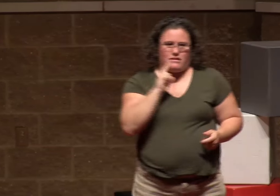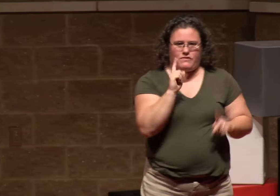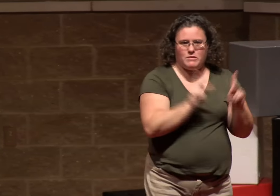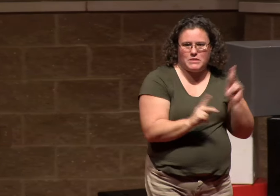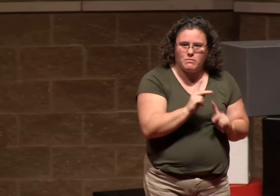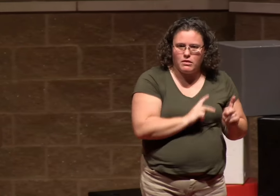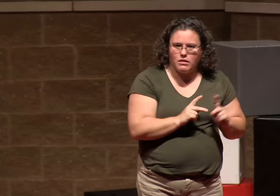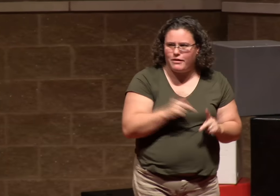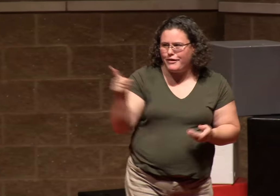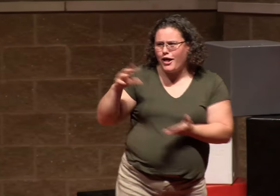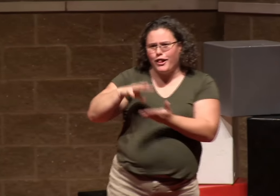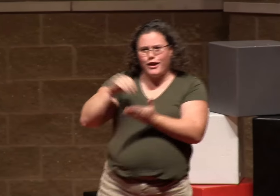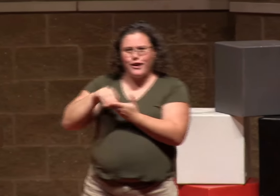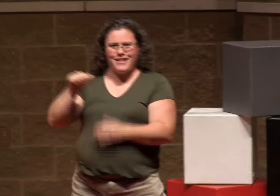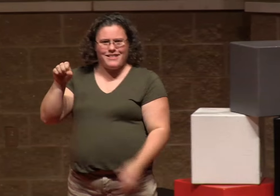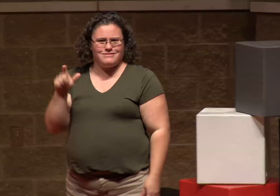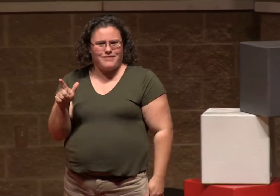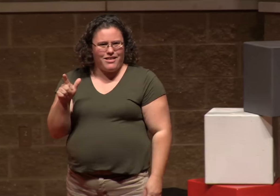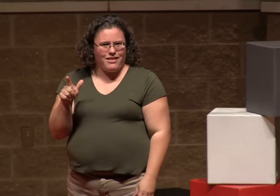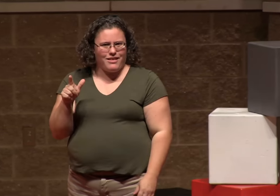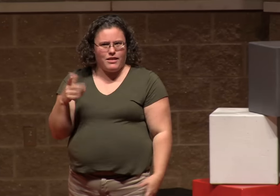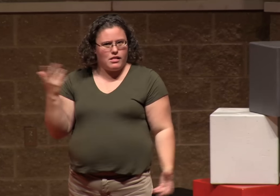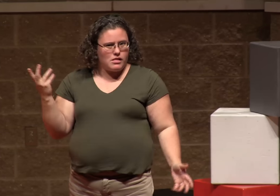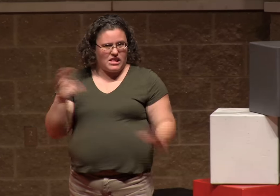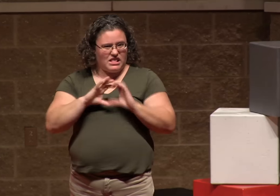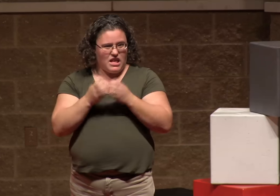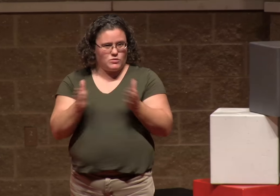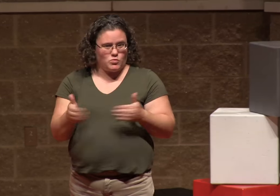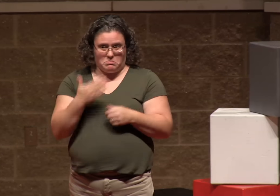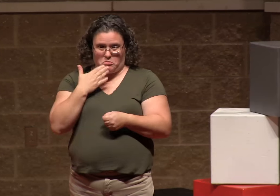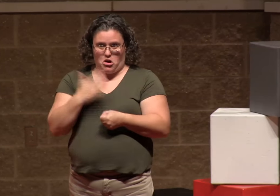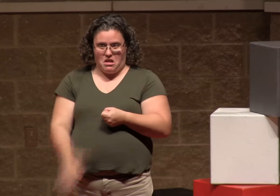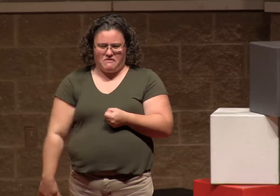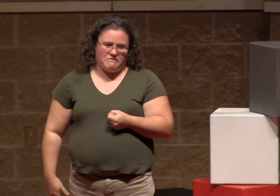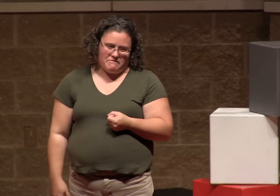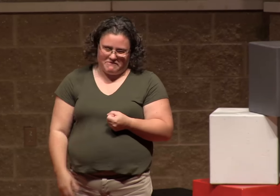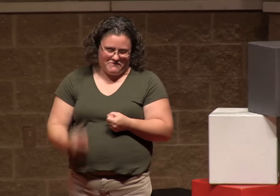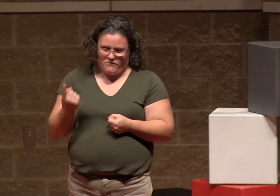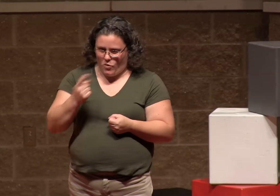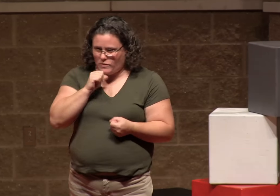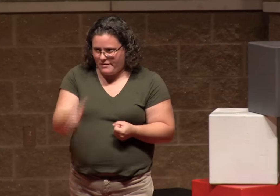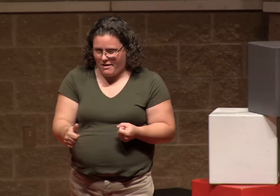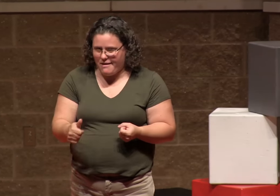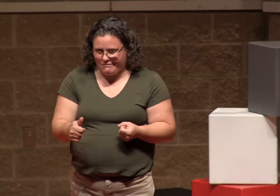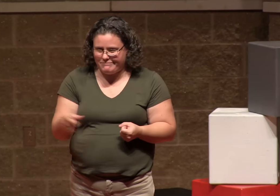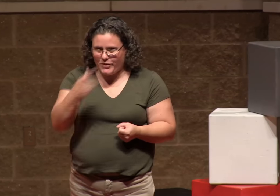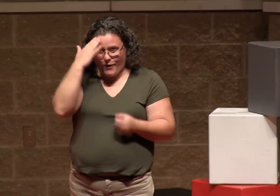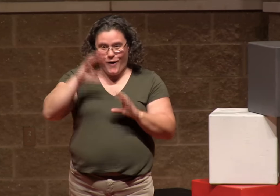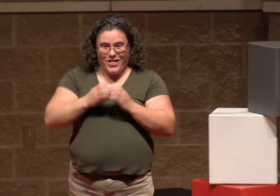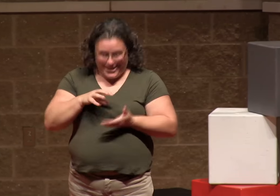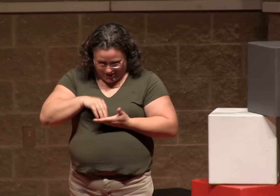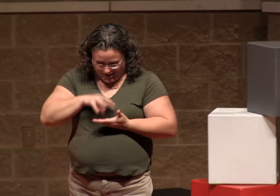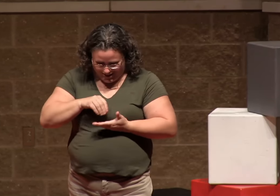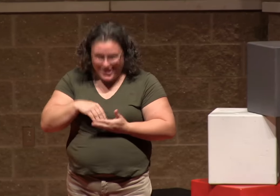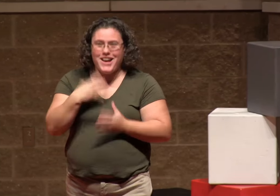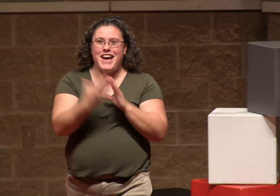wanted our students to have communication with deaf people in our community, in the classroom, it's just not enough to learn,